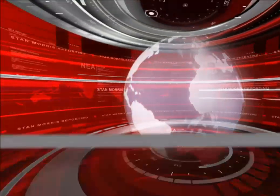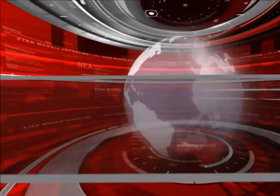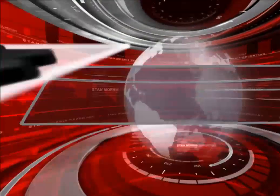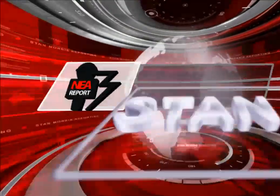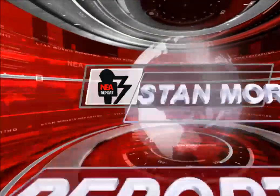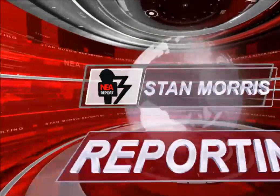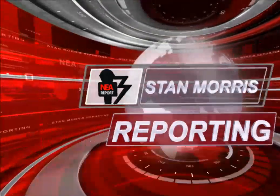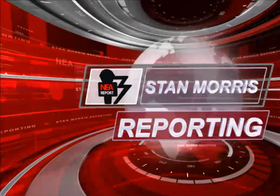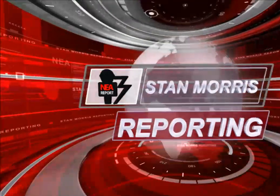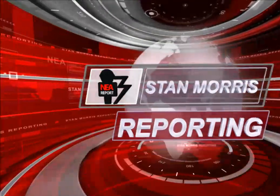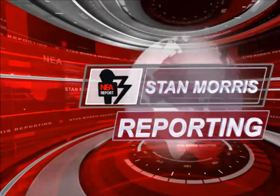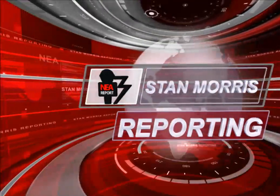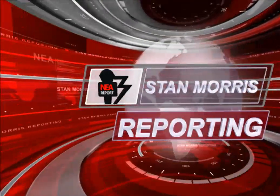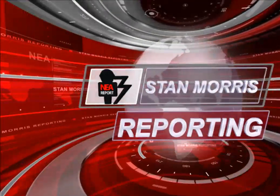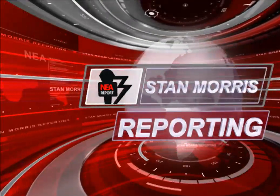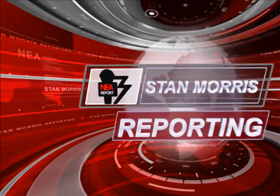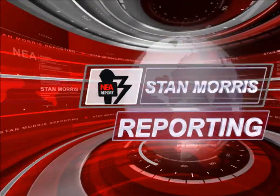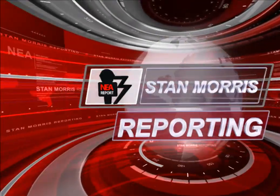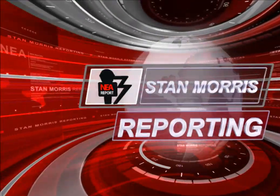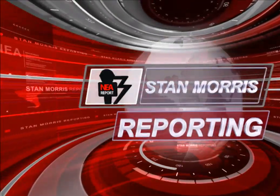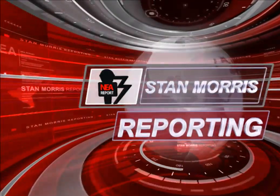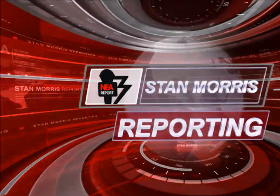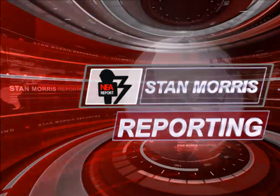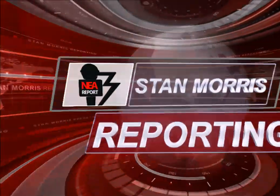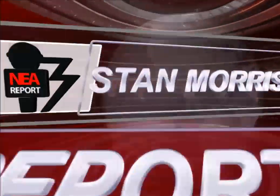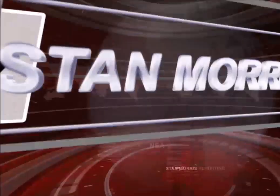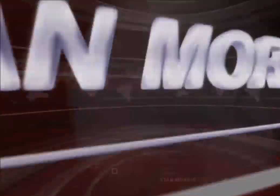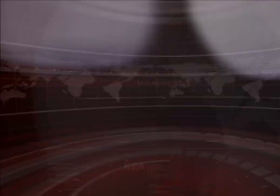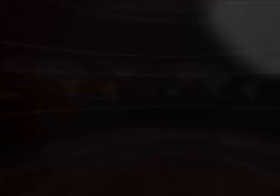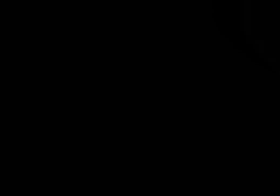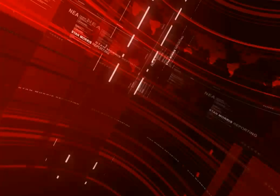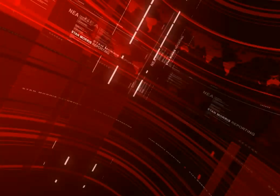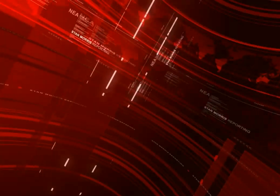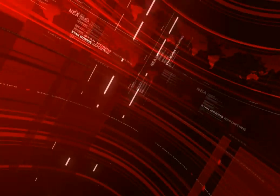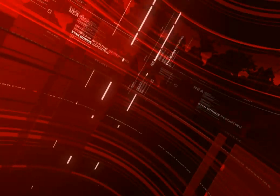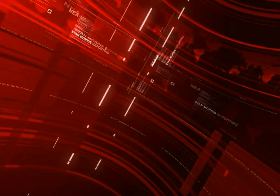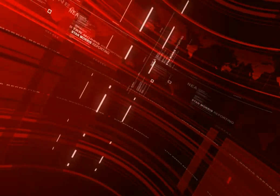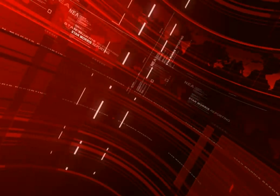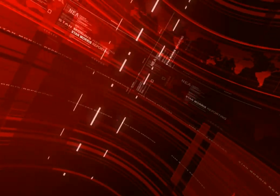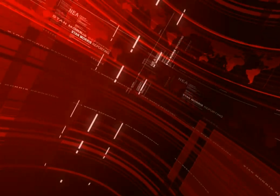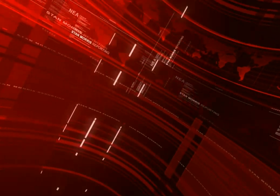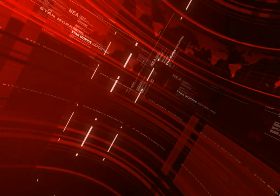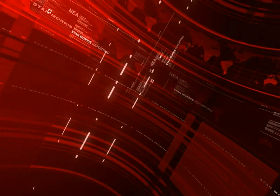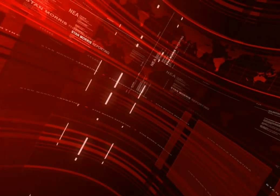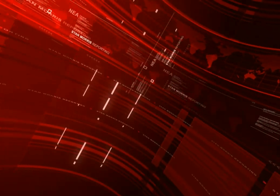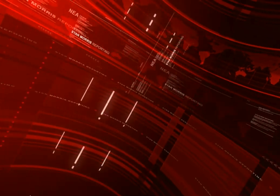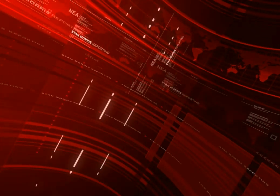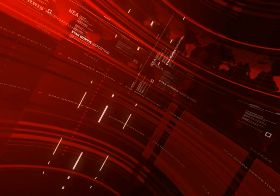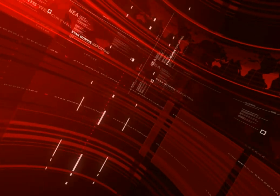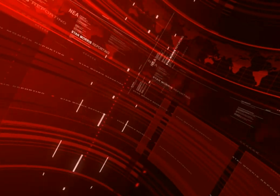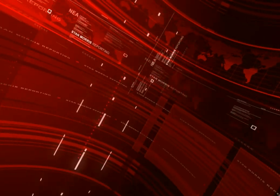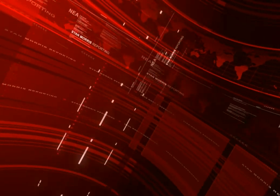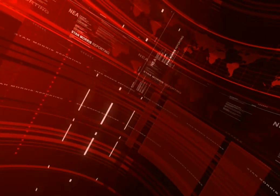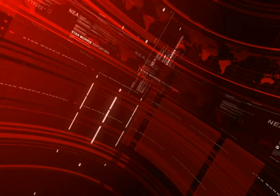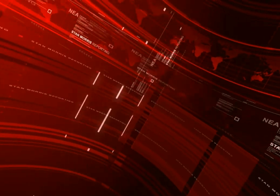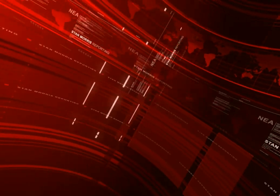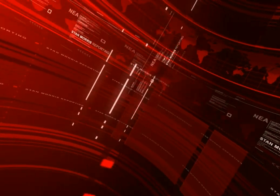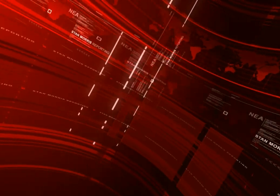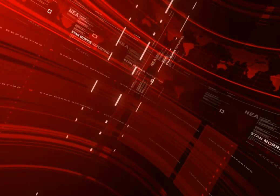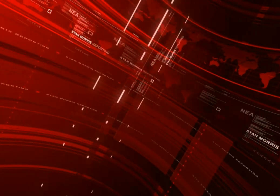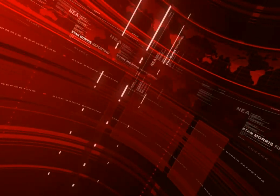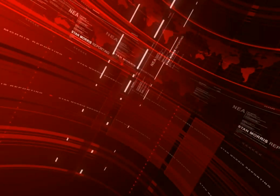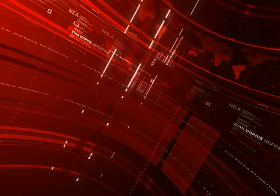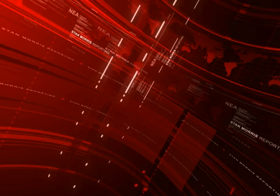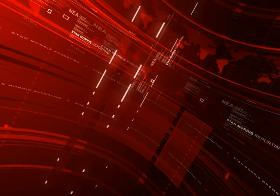Now, Stan Morris reporting. Well, hello to all of you today. It is Wednesday, May 13th, 2020, and we're standing